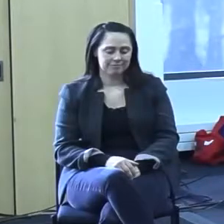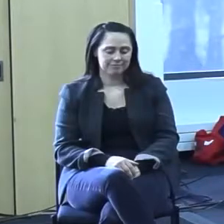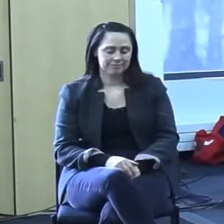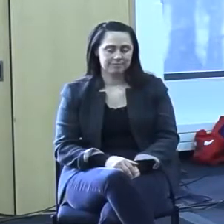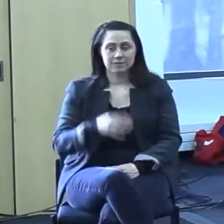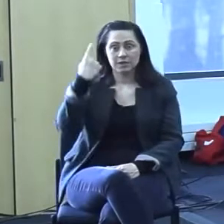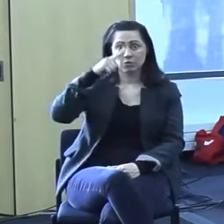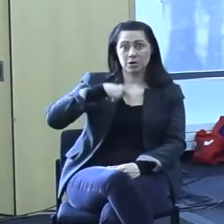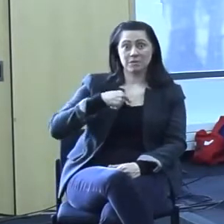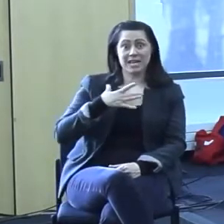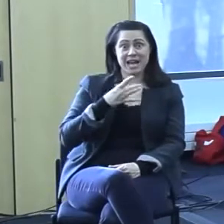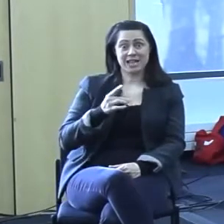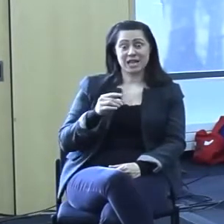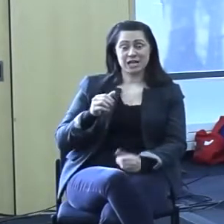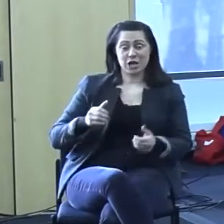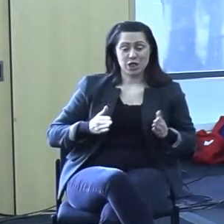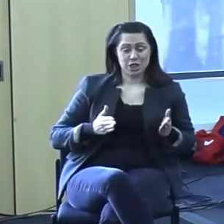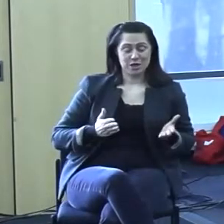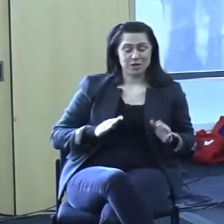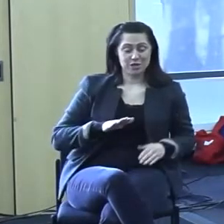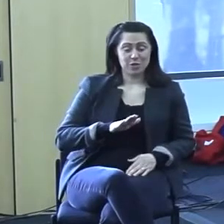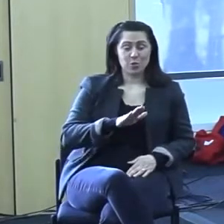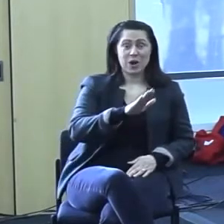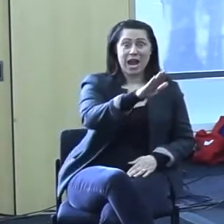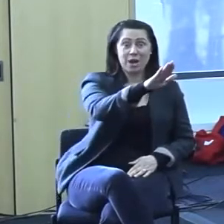For me, I like the ramps in the elevators.